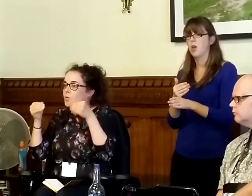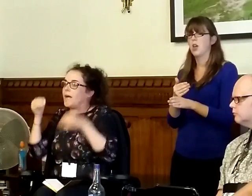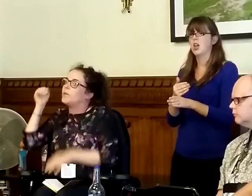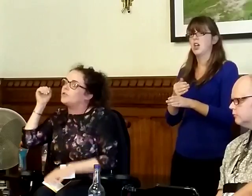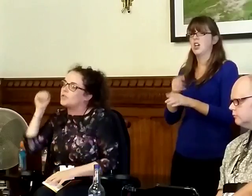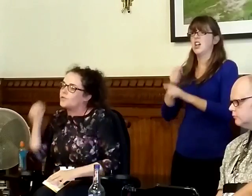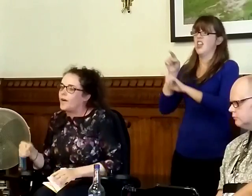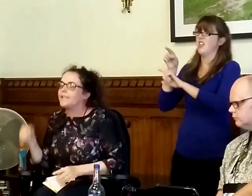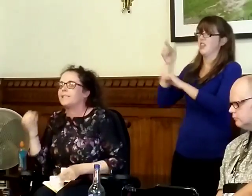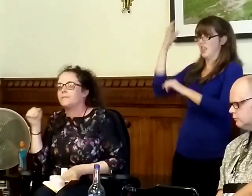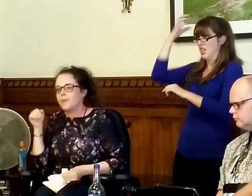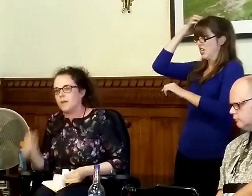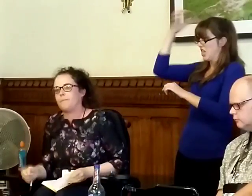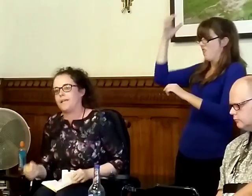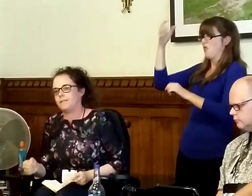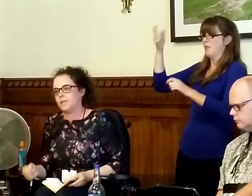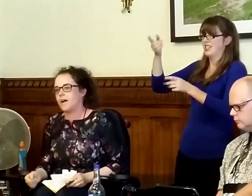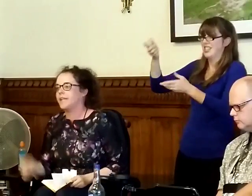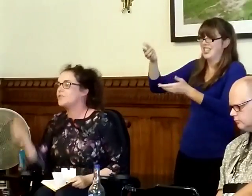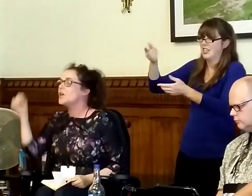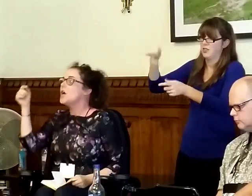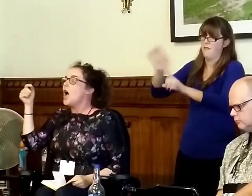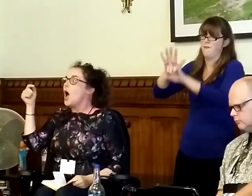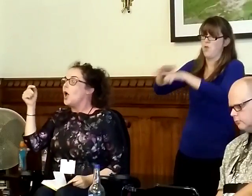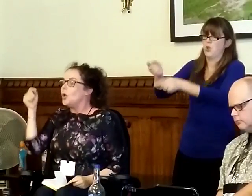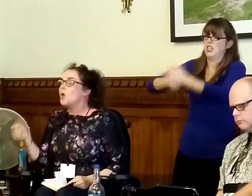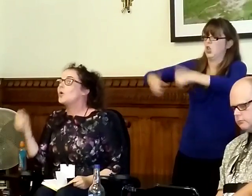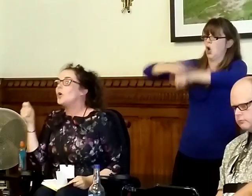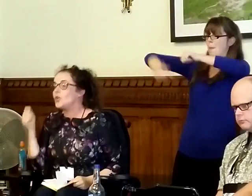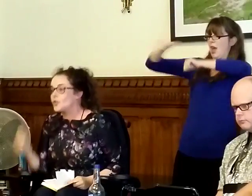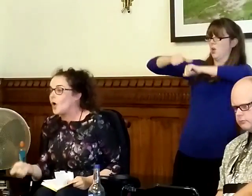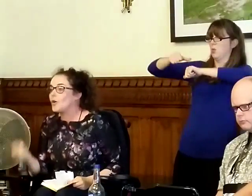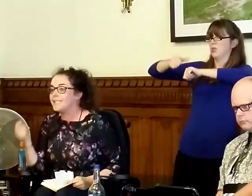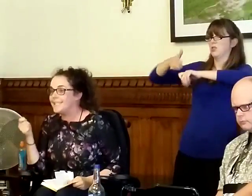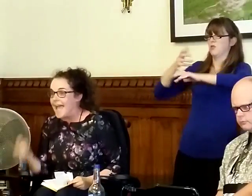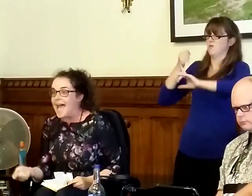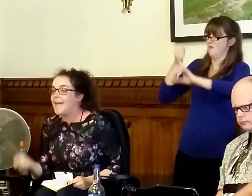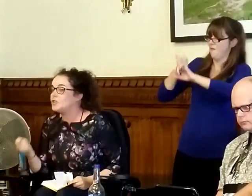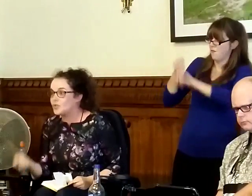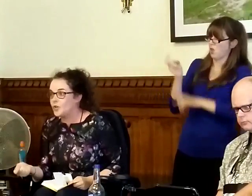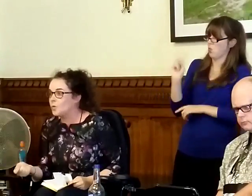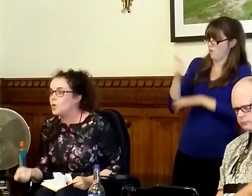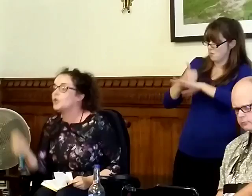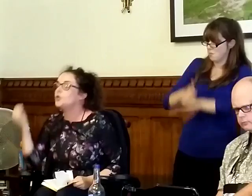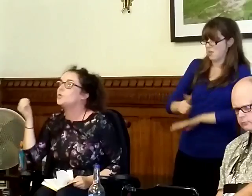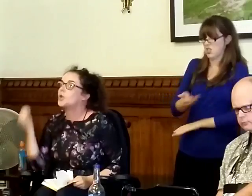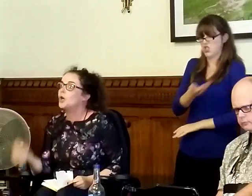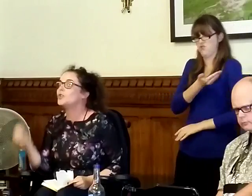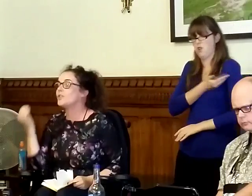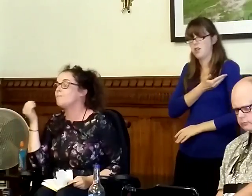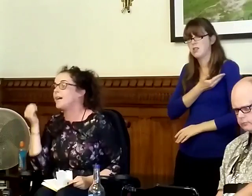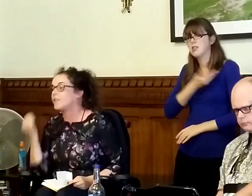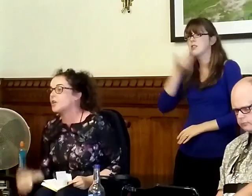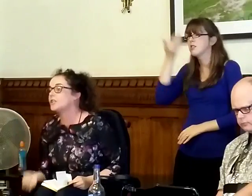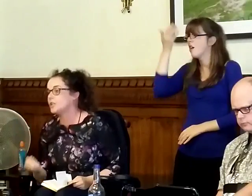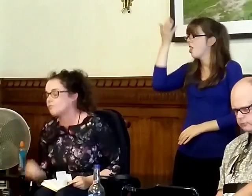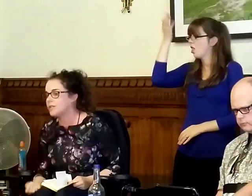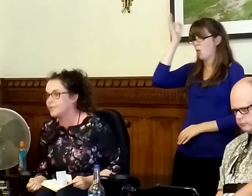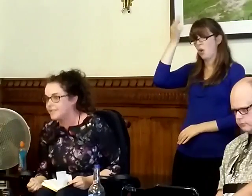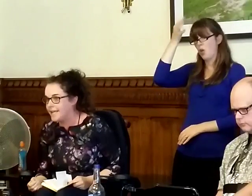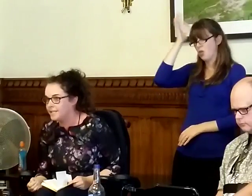back to where we are just fighting for our basic rights. Local authority care does not work. You cut them